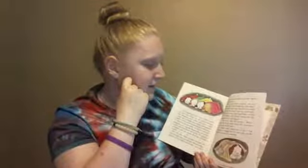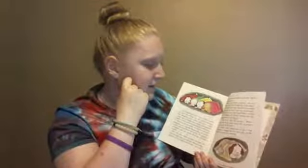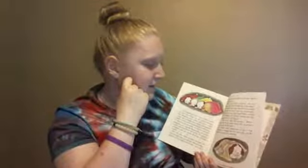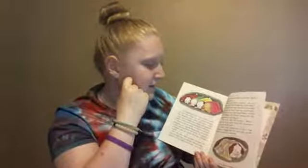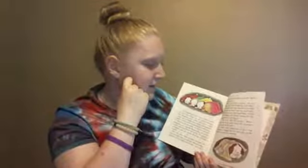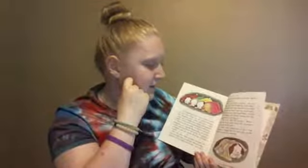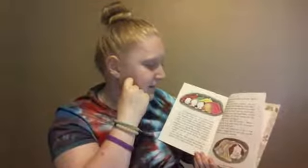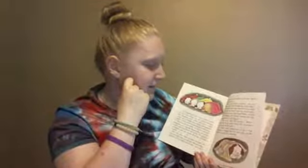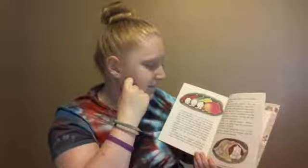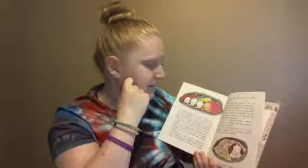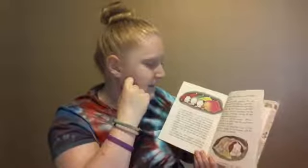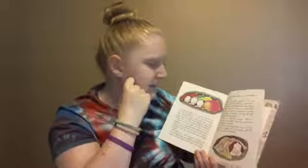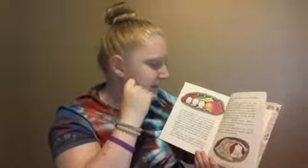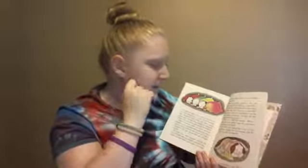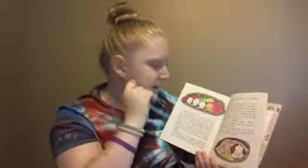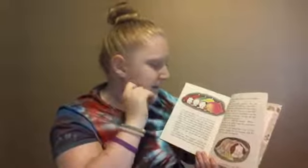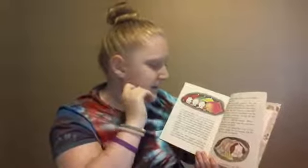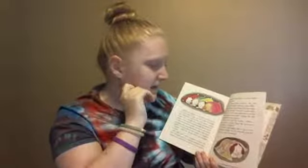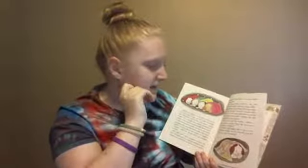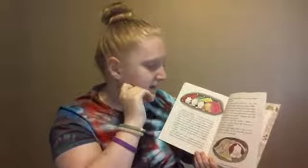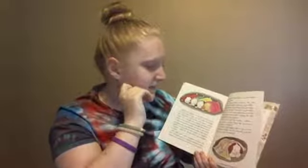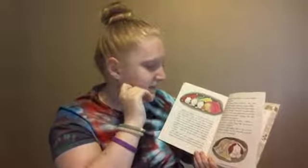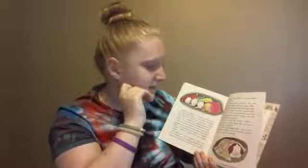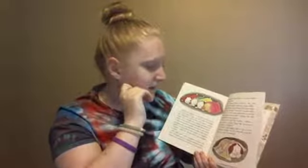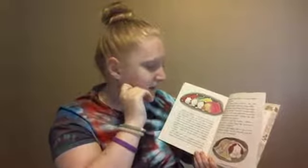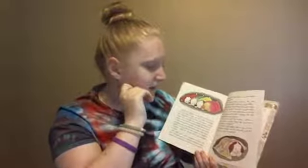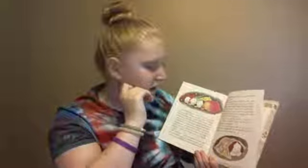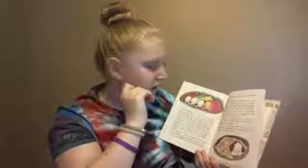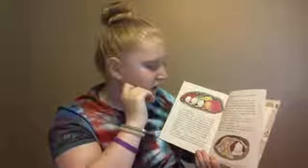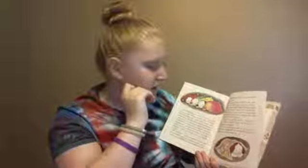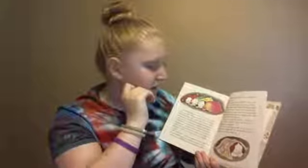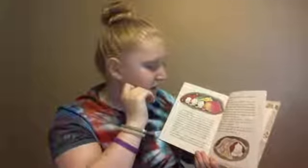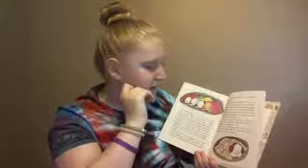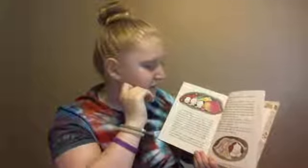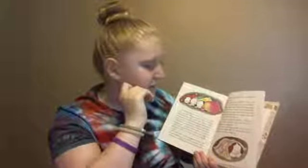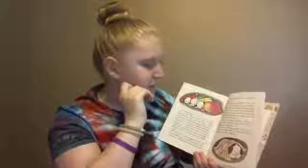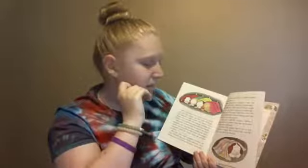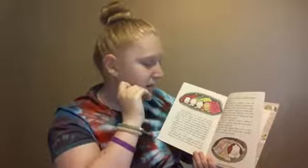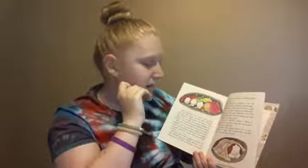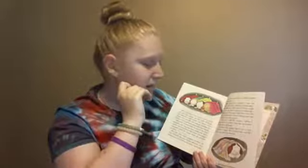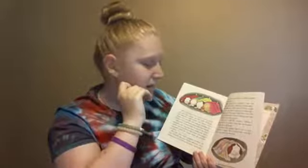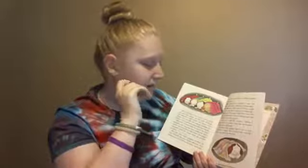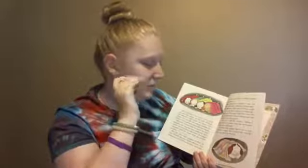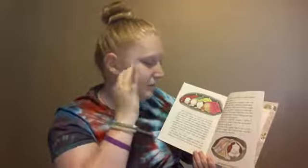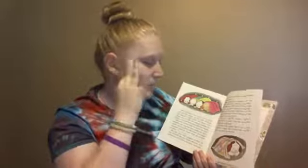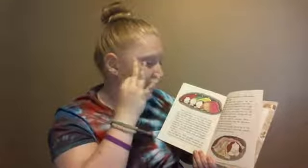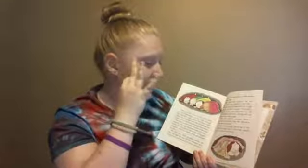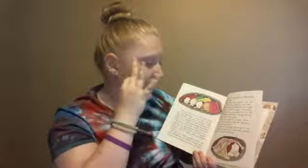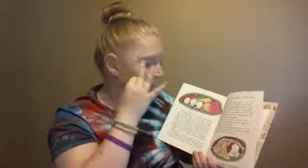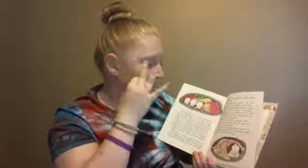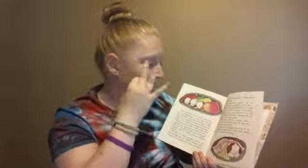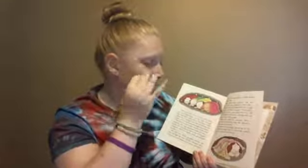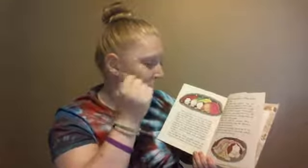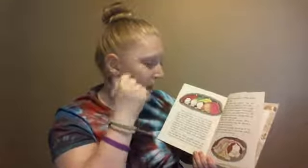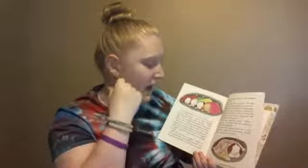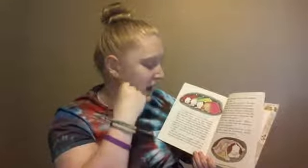from their saucer. "Dear me," said his mother, "what a pity you're so poky. Now the strawberry shortcake